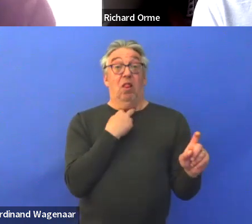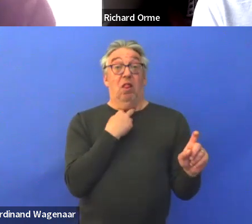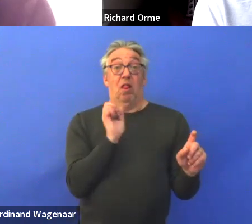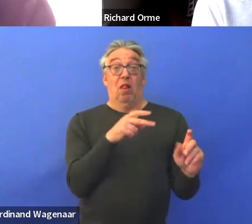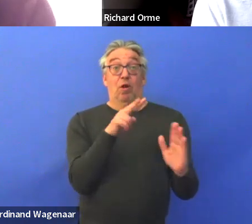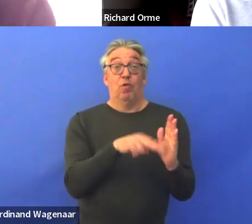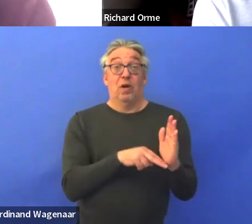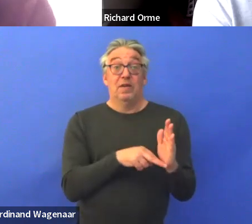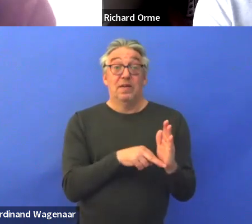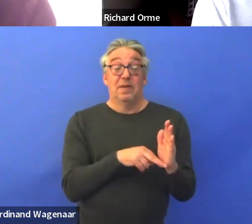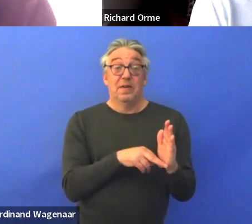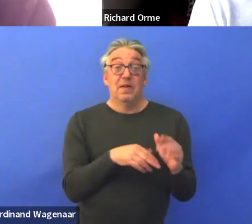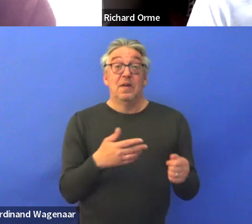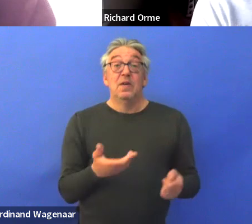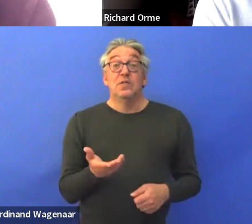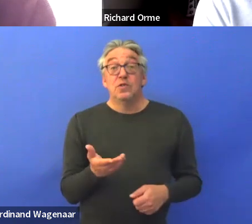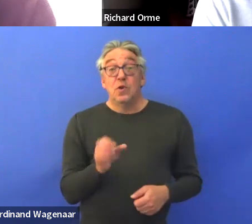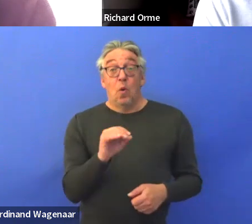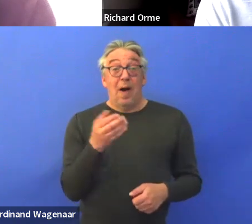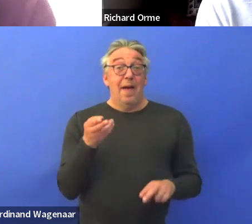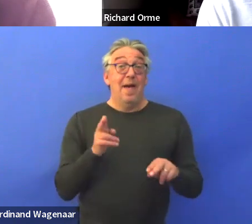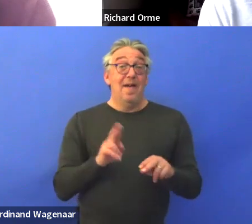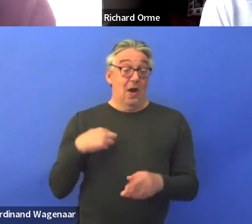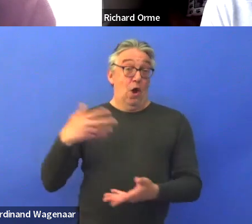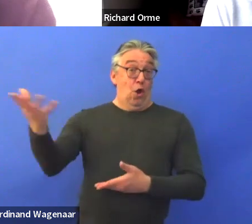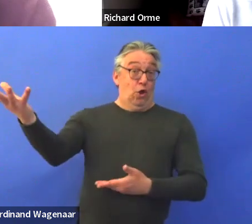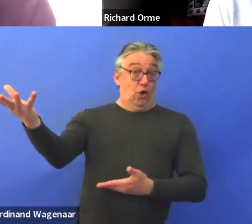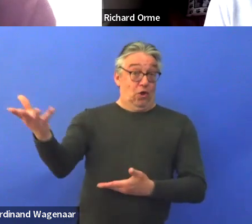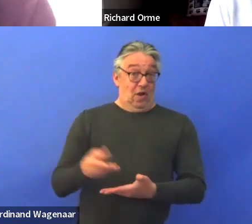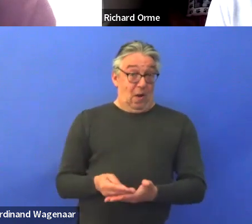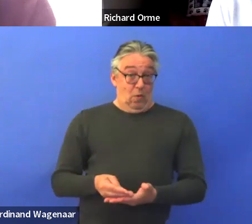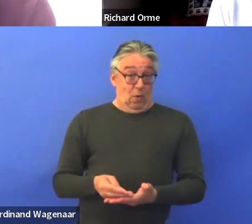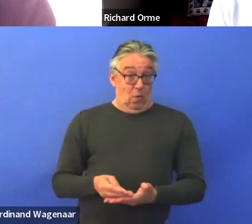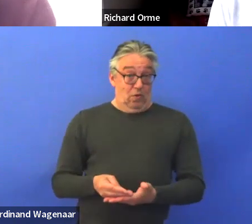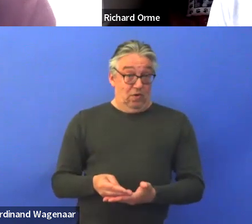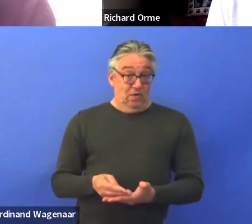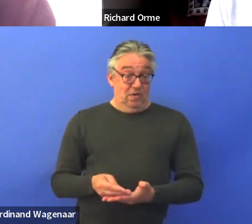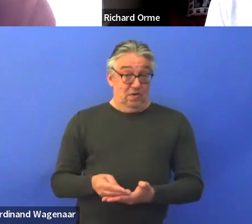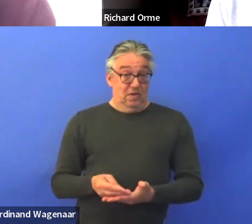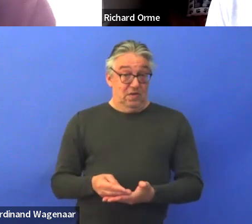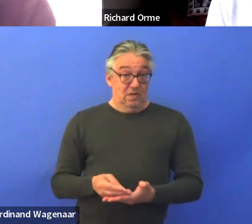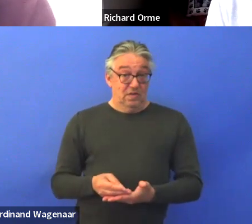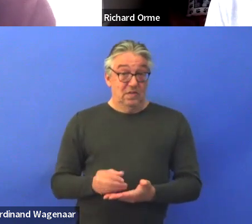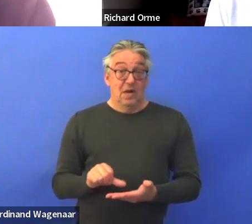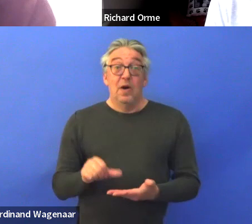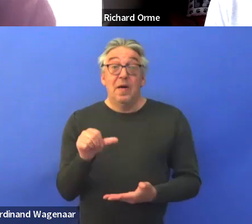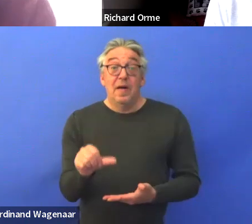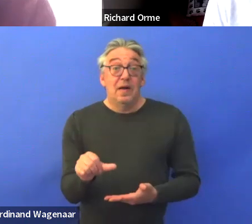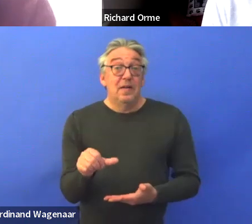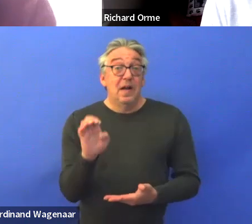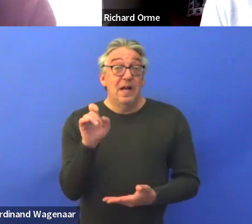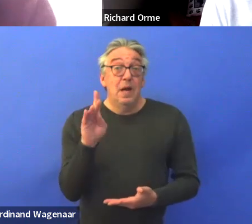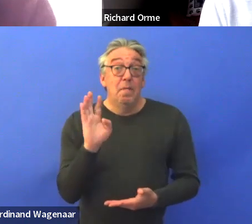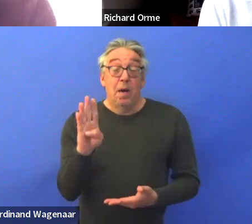use case, if you're downloading something and reading it on a device like that, then yes, it's great, and it's very,